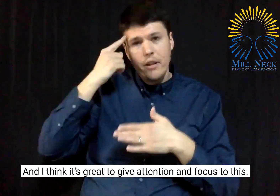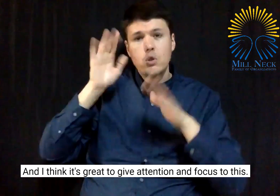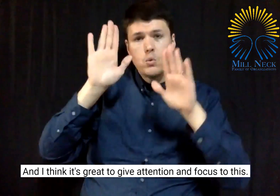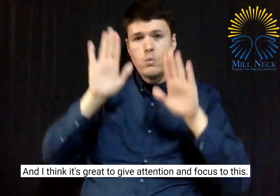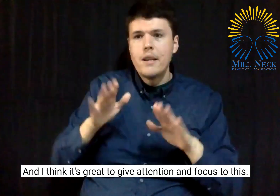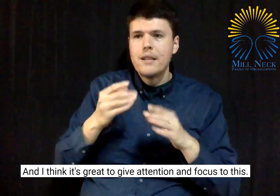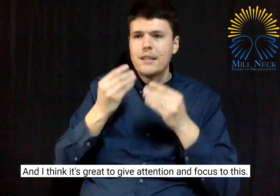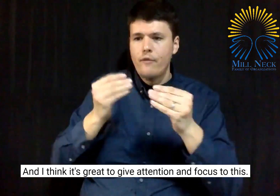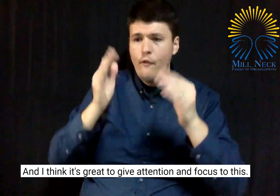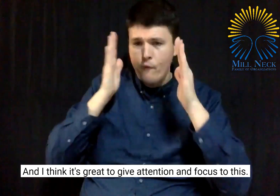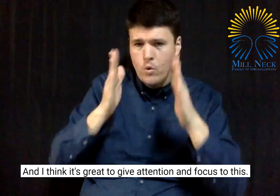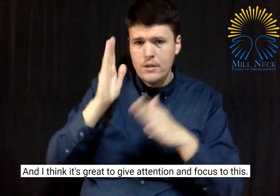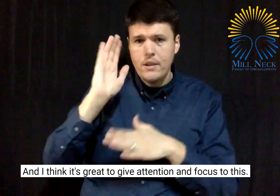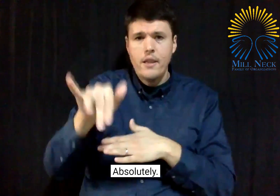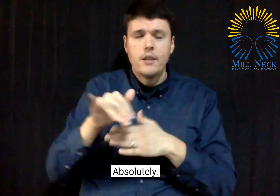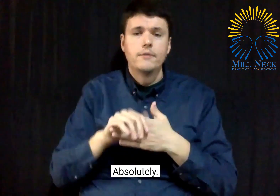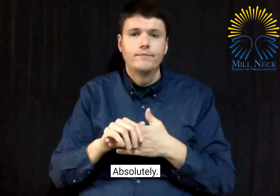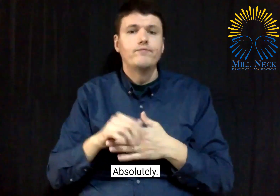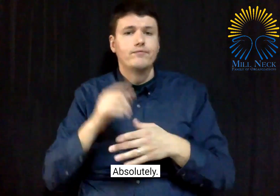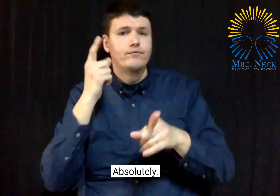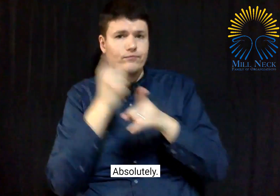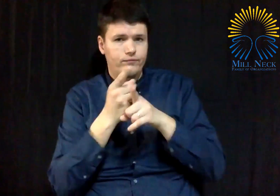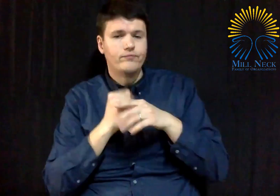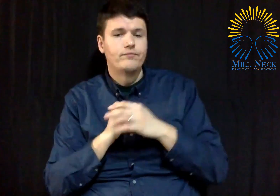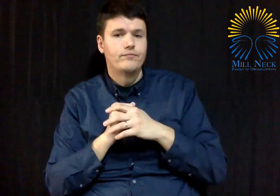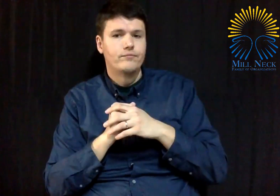and focus to this. Absolutely.